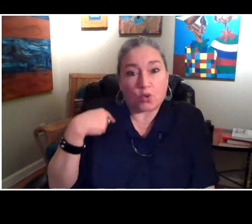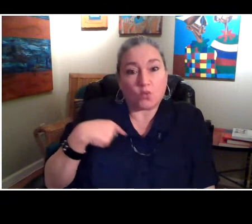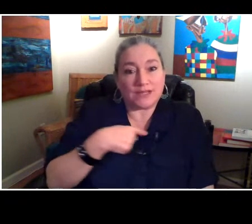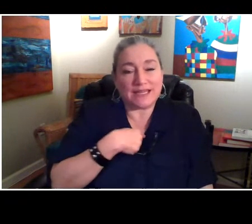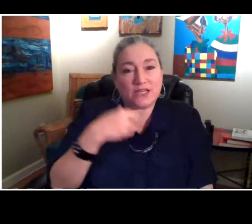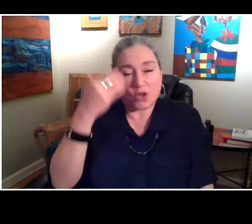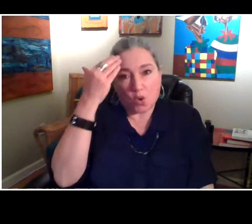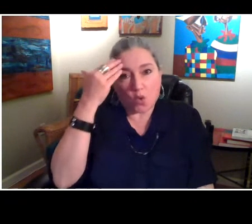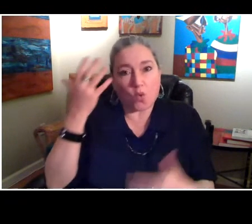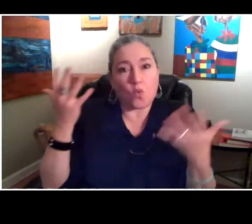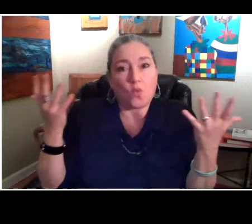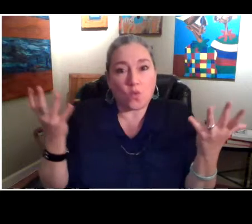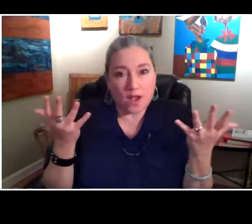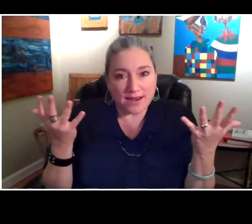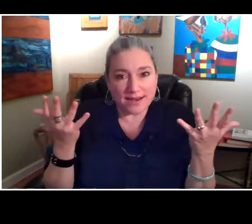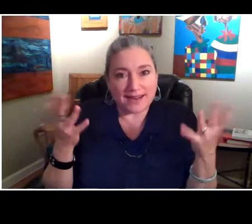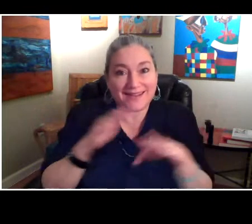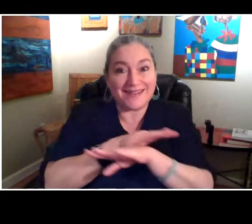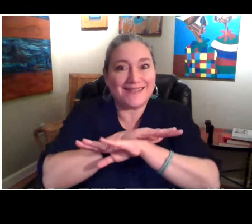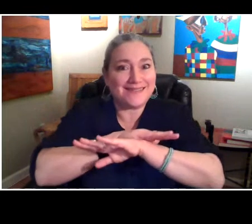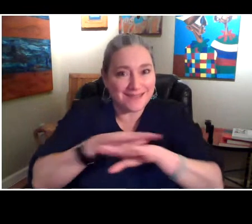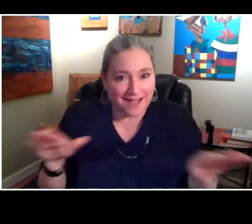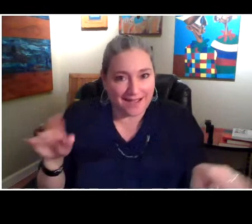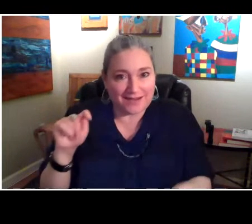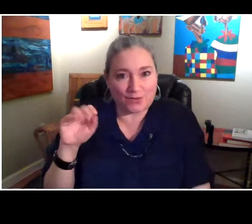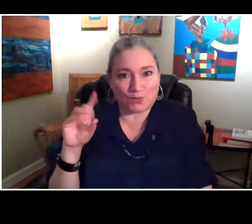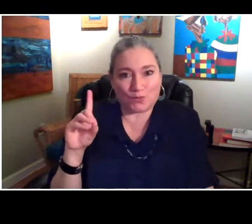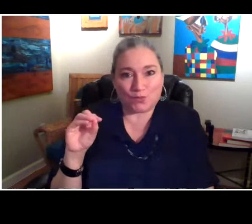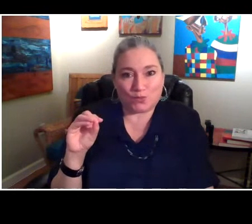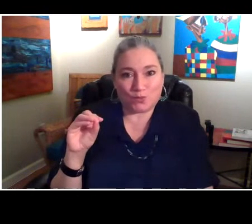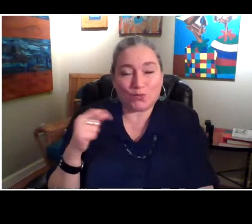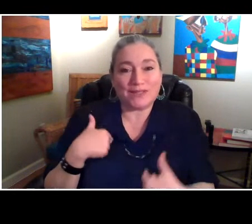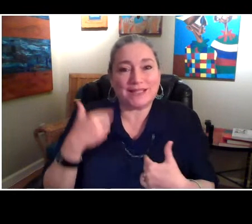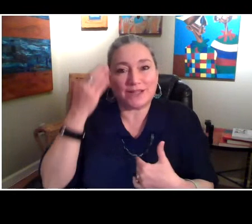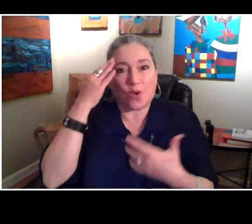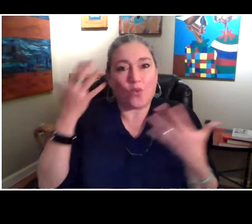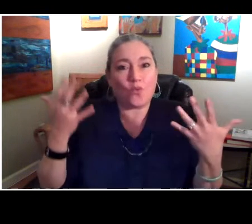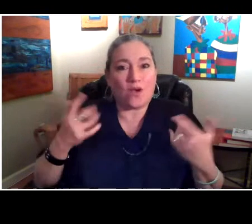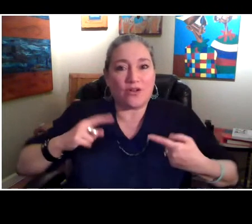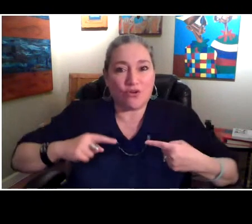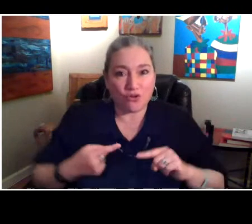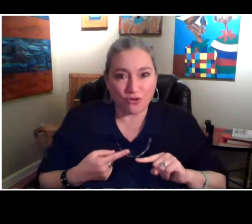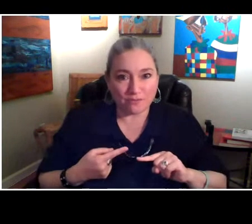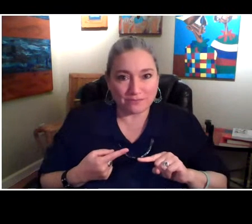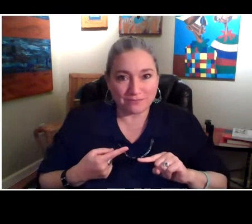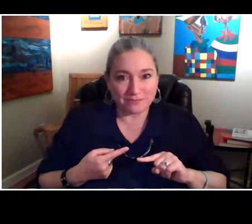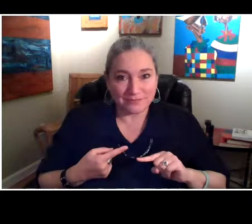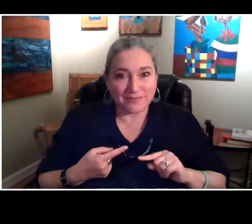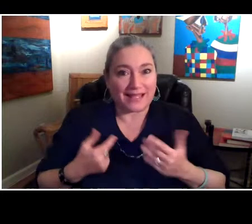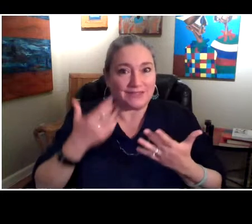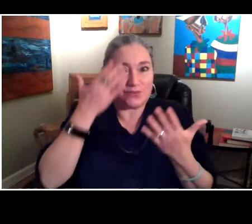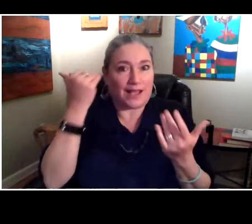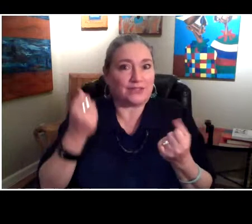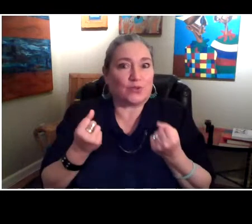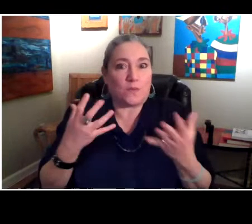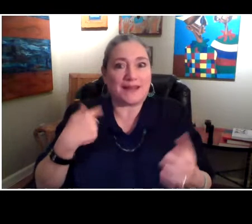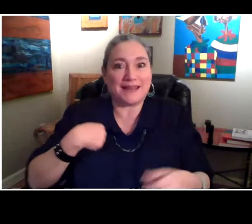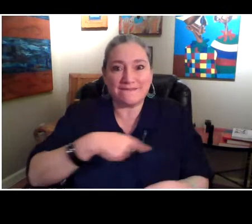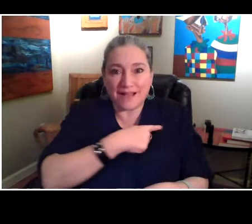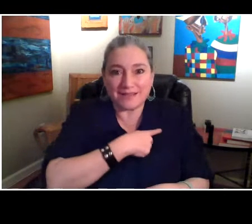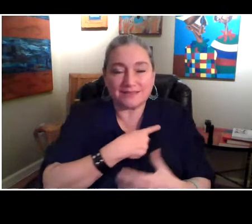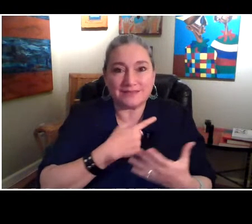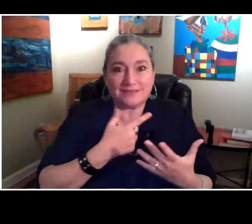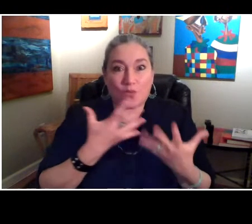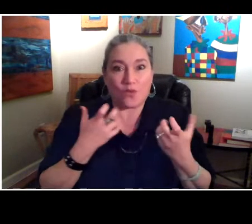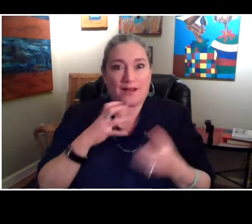experienced lifelong childhood trauma by medical and educational professionals know as adults what